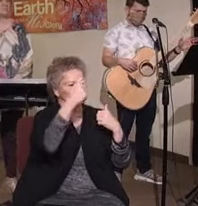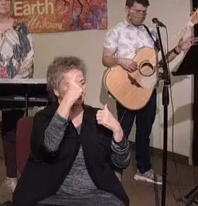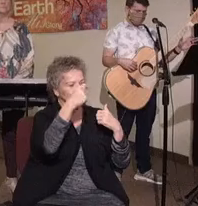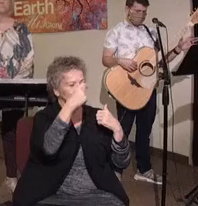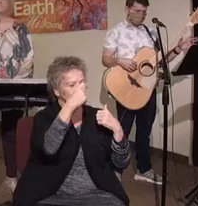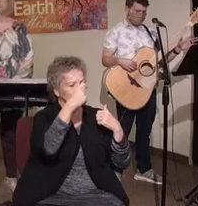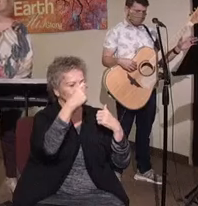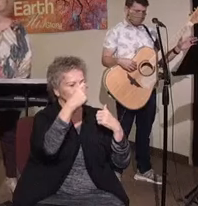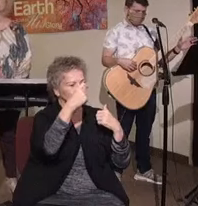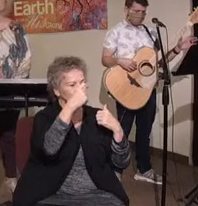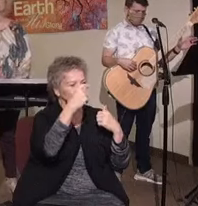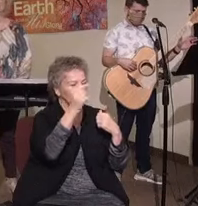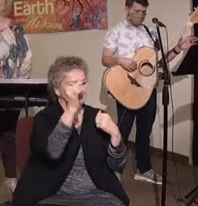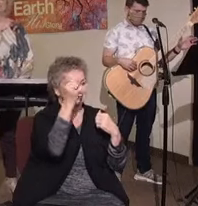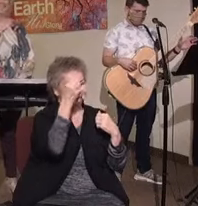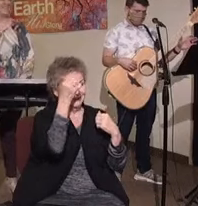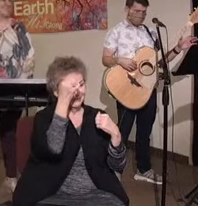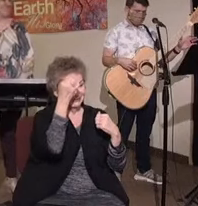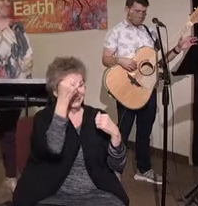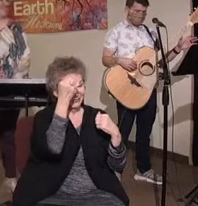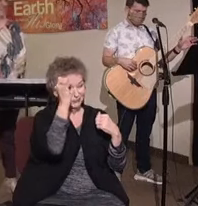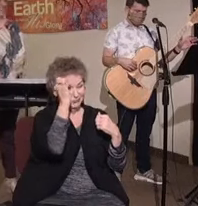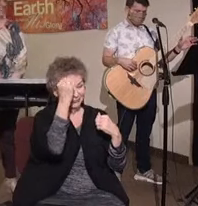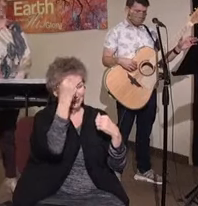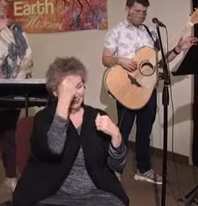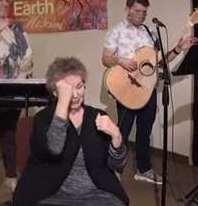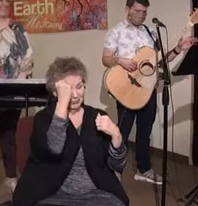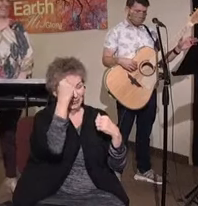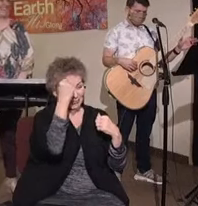His little pea brain has never had before.